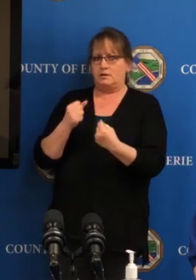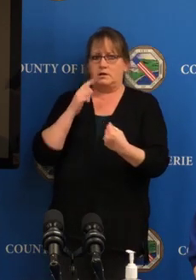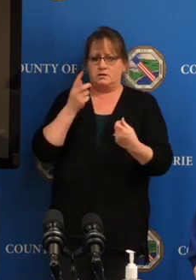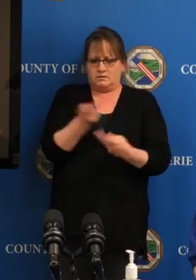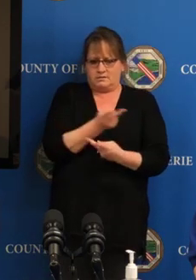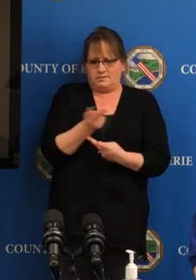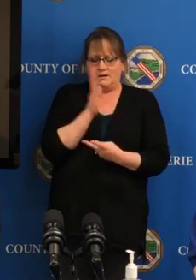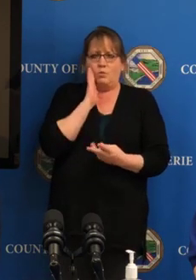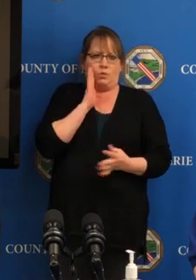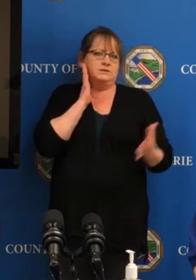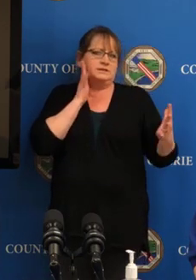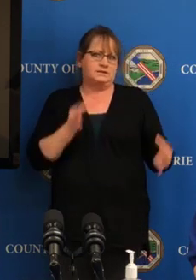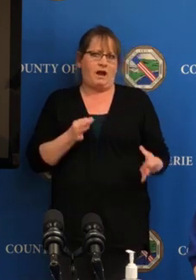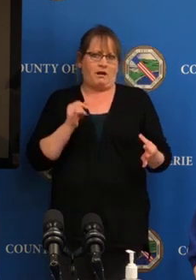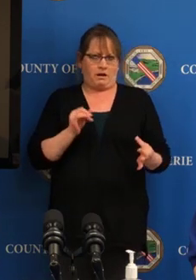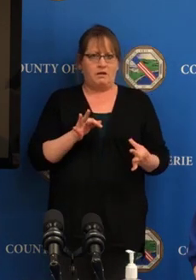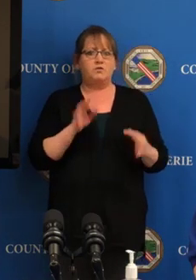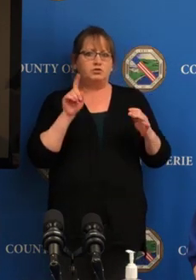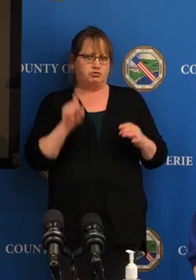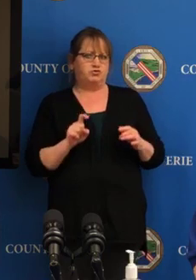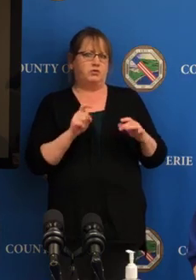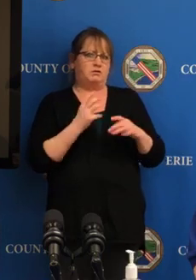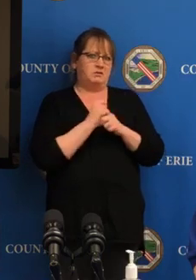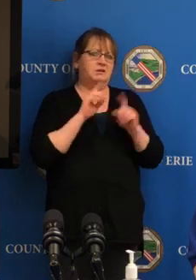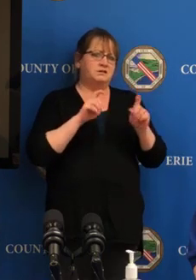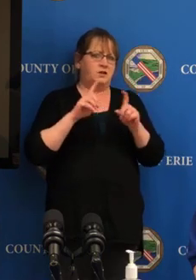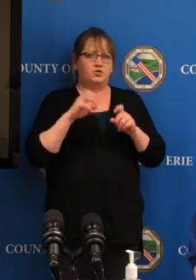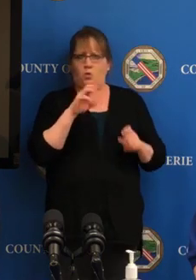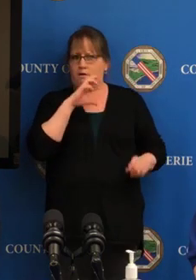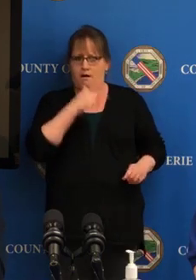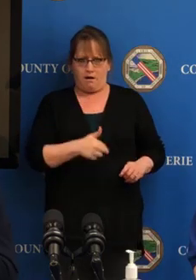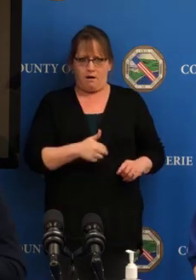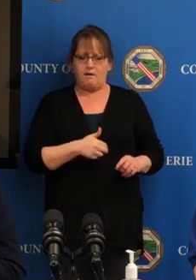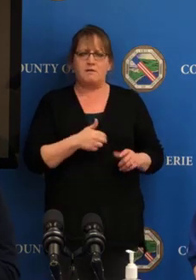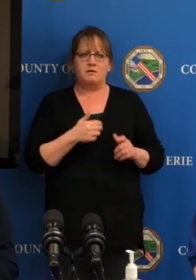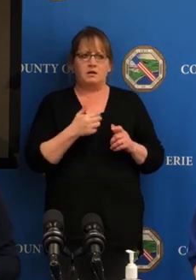on the protocols if this is an individual that should be tested, and then we would tell